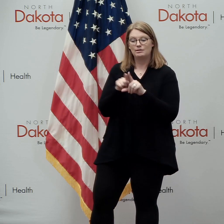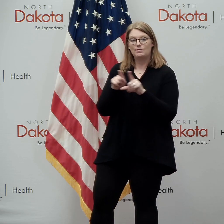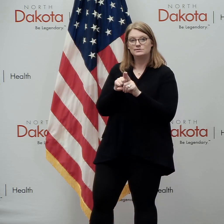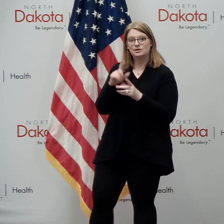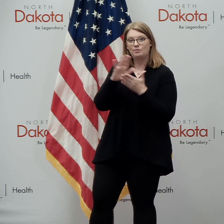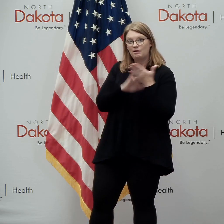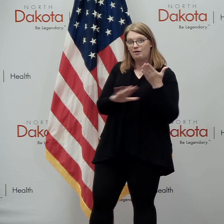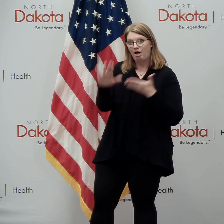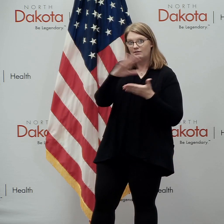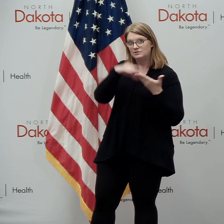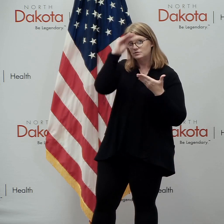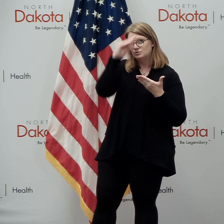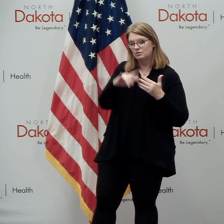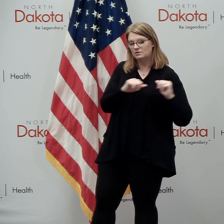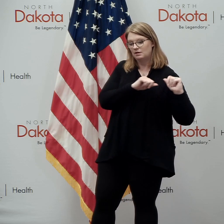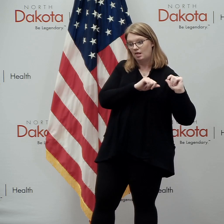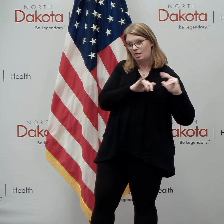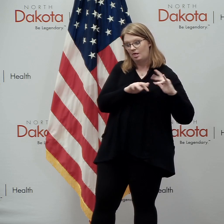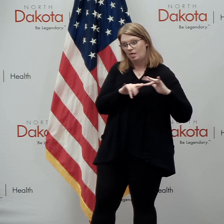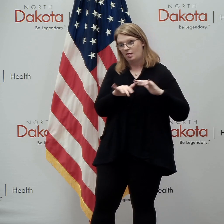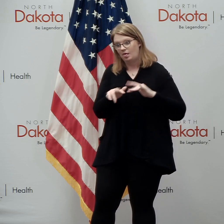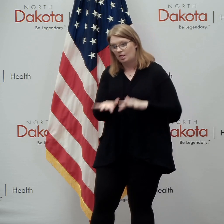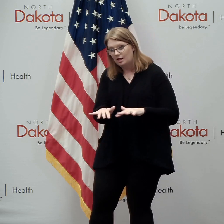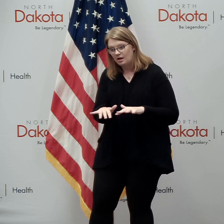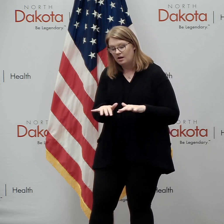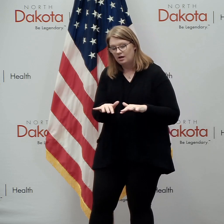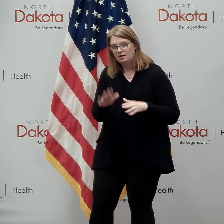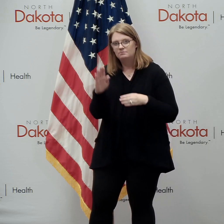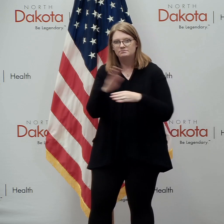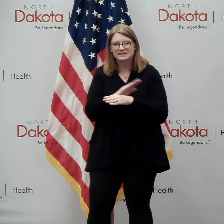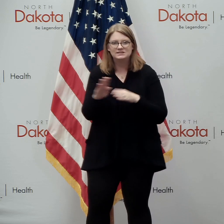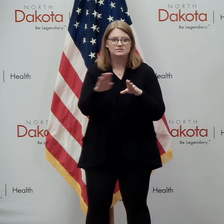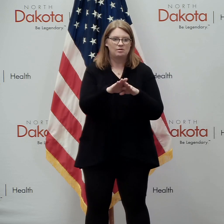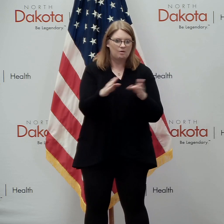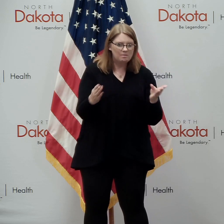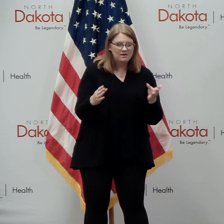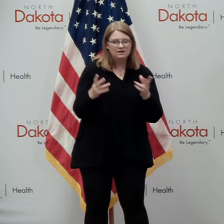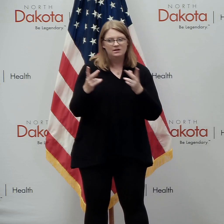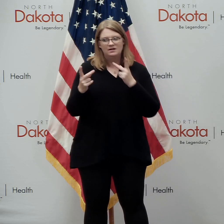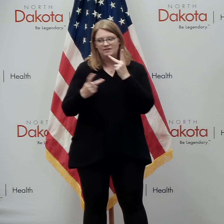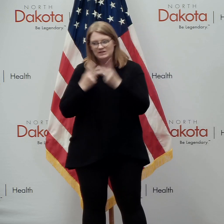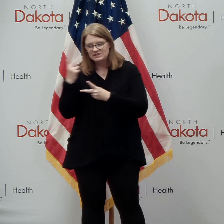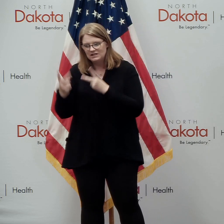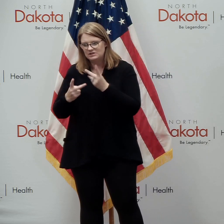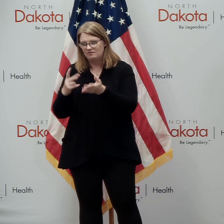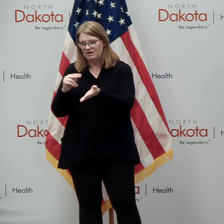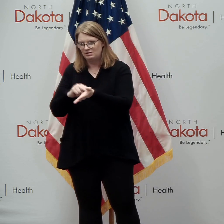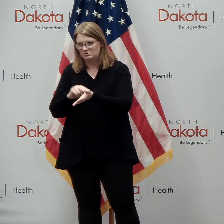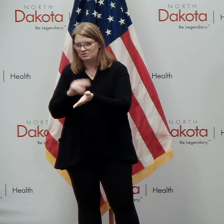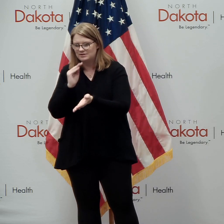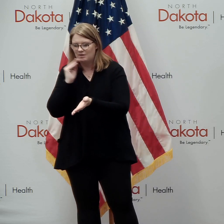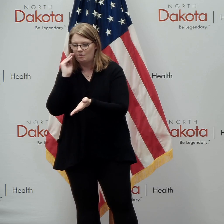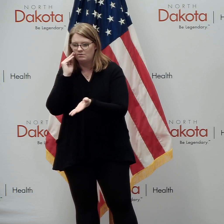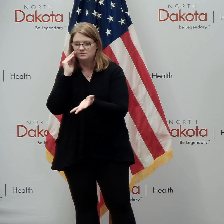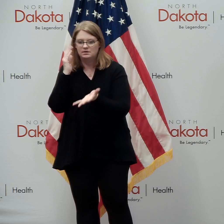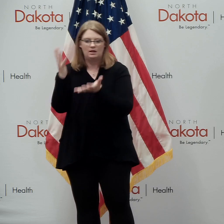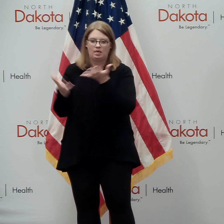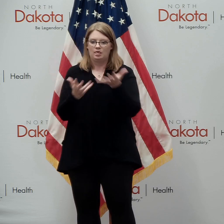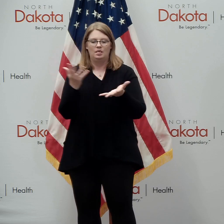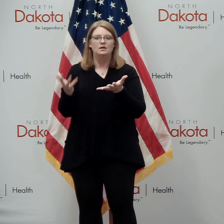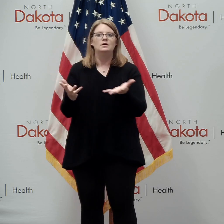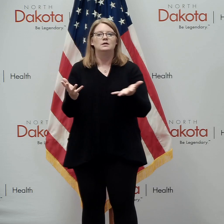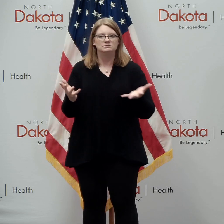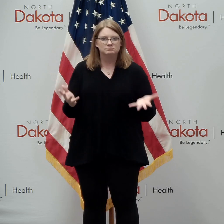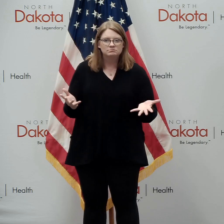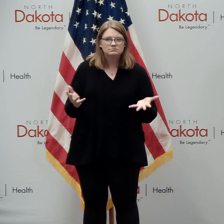time, we're trying to maintain and keep all of our businesses open and have visitation at long-term care facilities, that